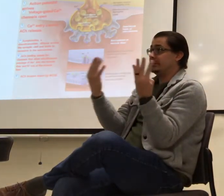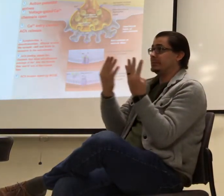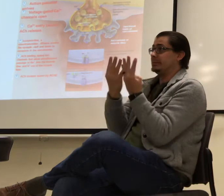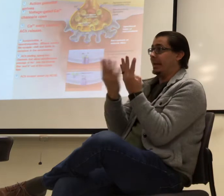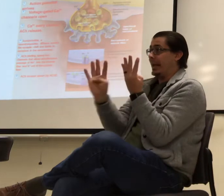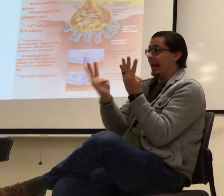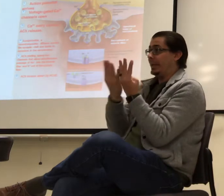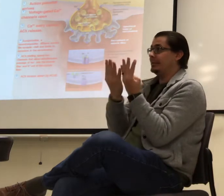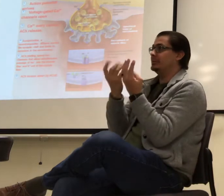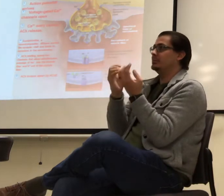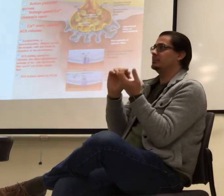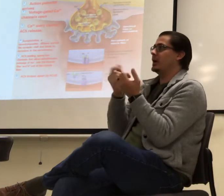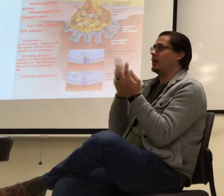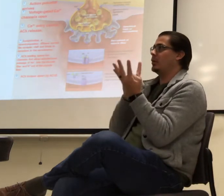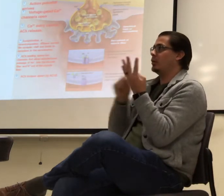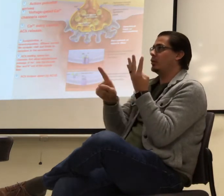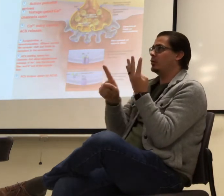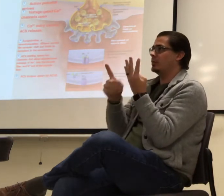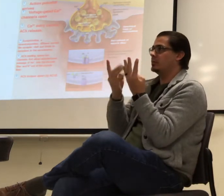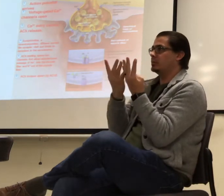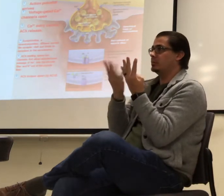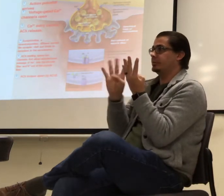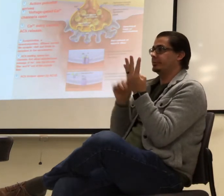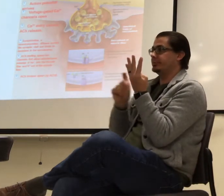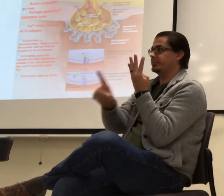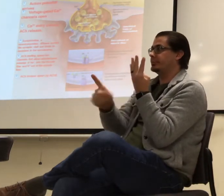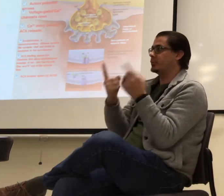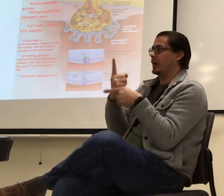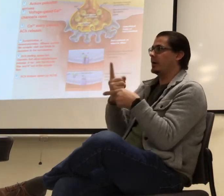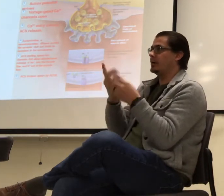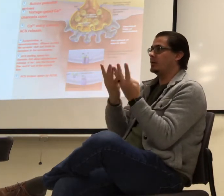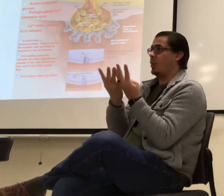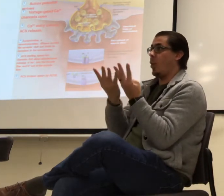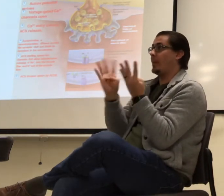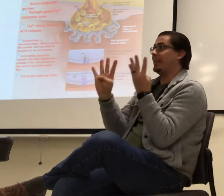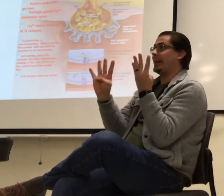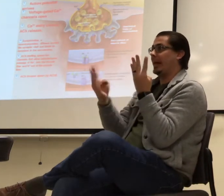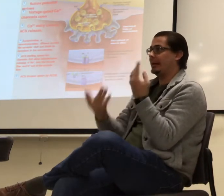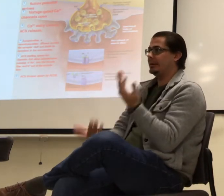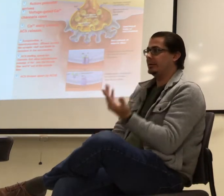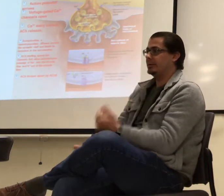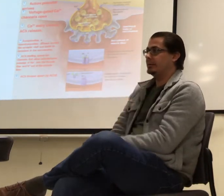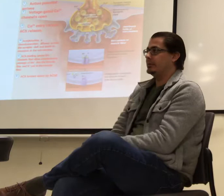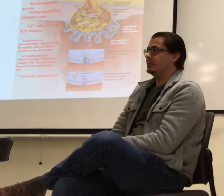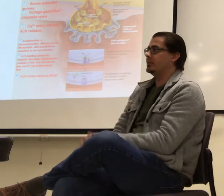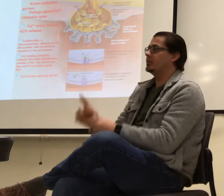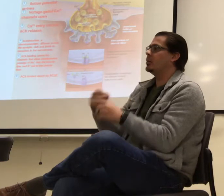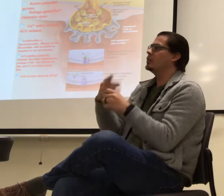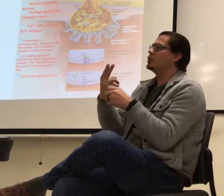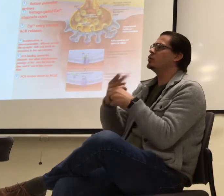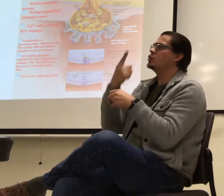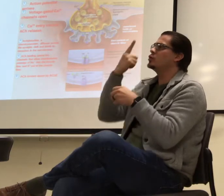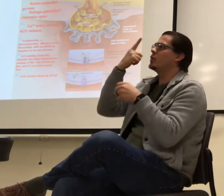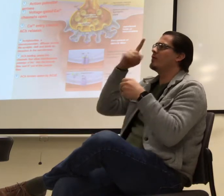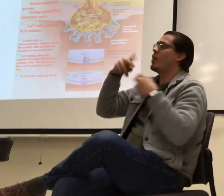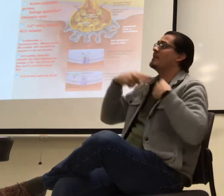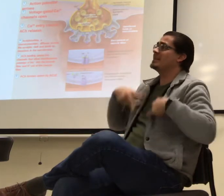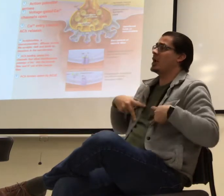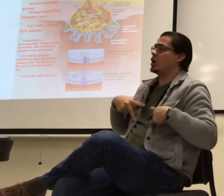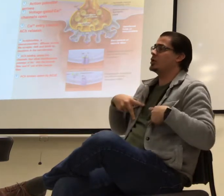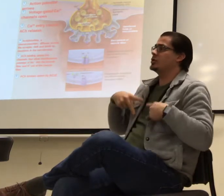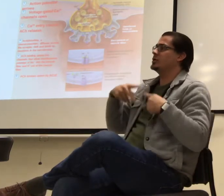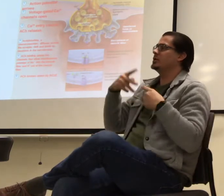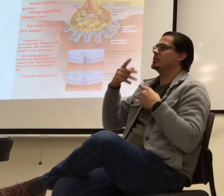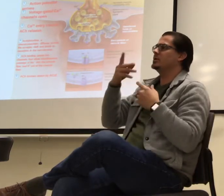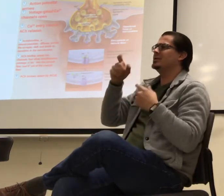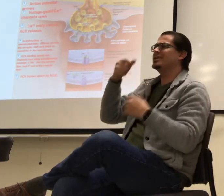how do you get through the fence? Well, I would go through the gate, right? You open the gate. And when we use it in physiology, we want